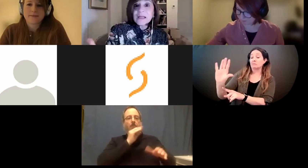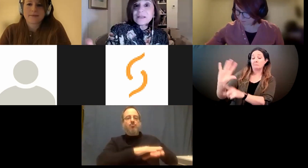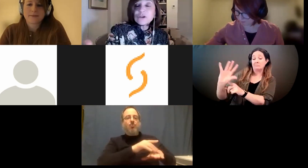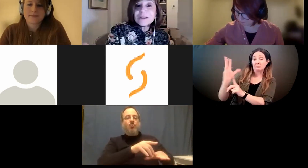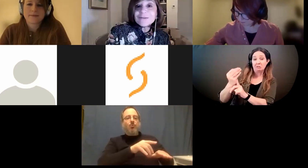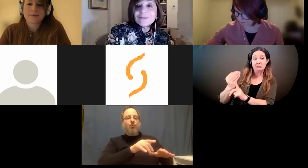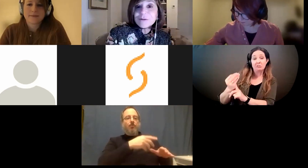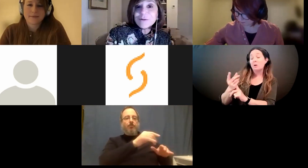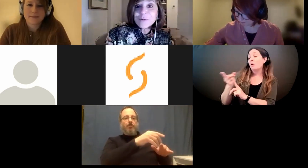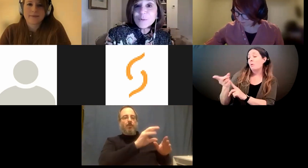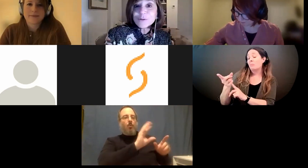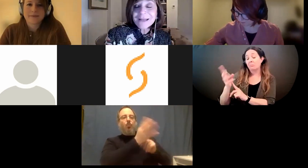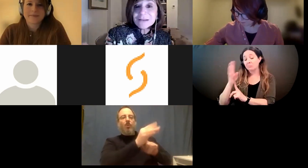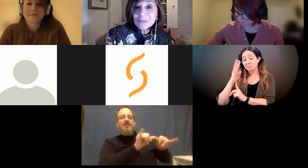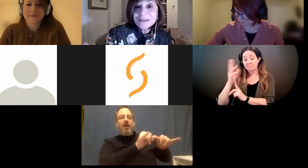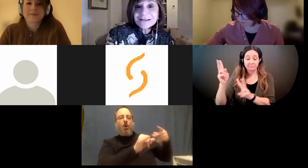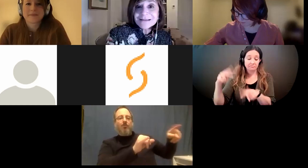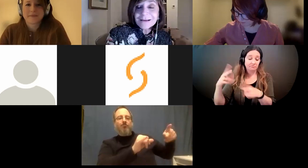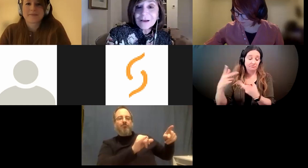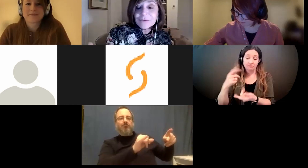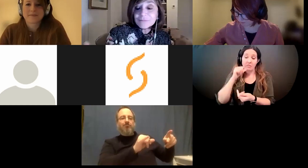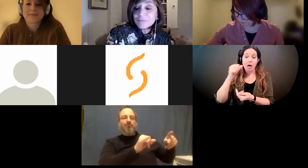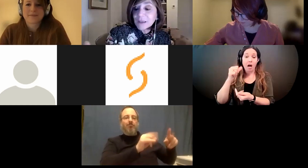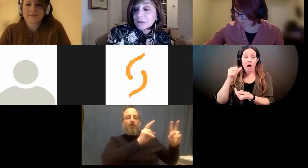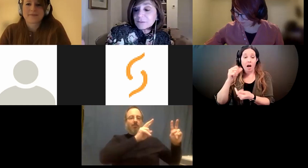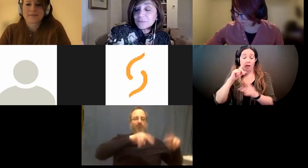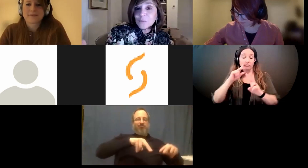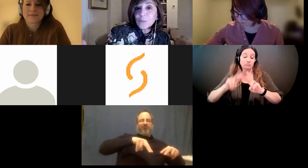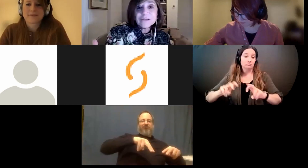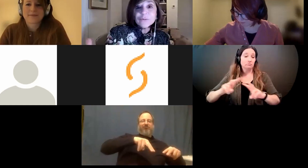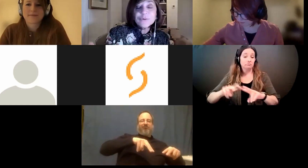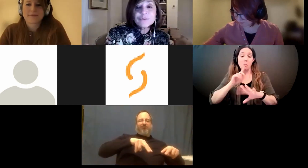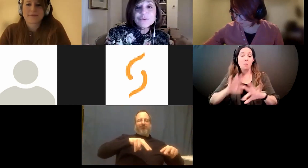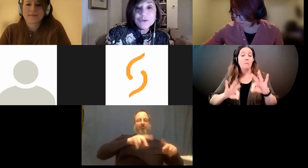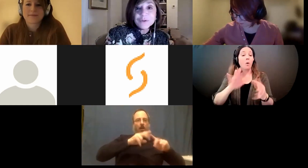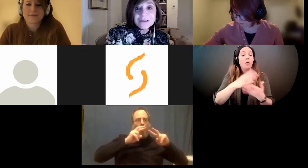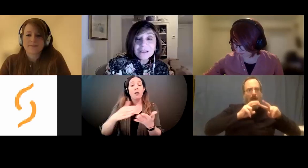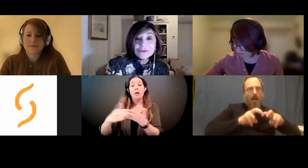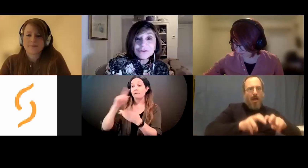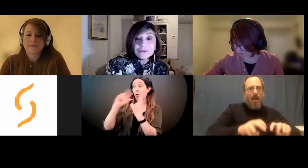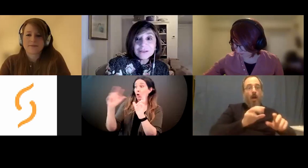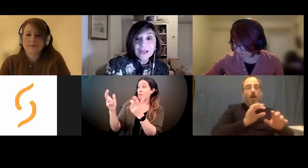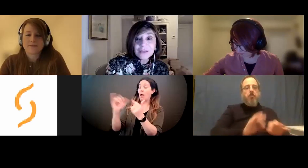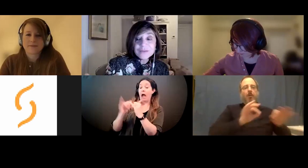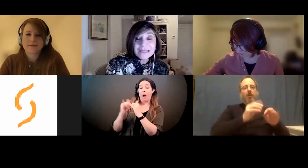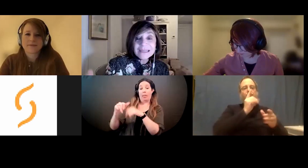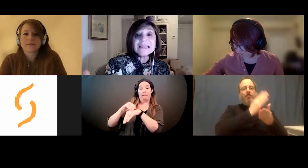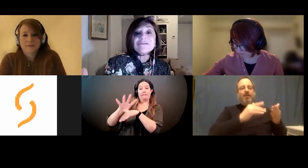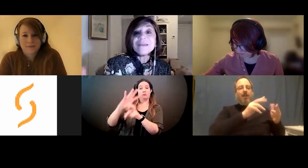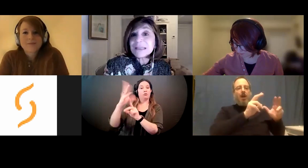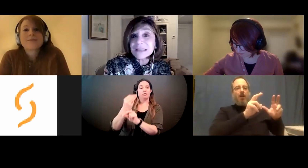was not looking at very, very important elements of what computers were doing to the culture. It